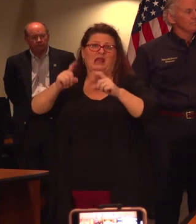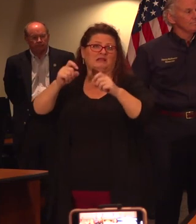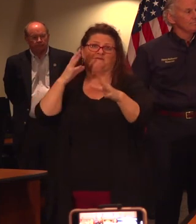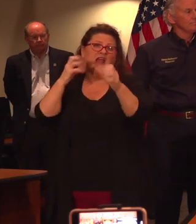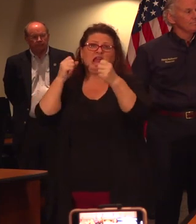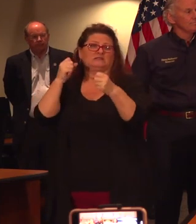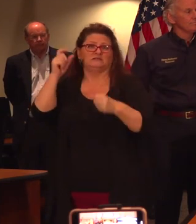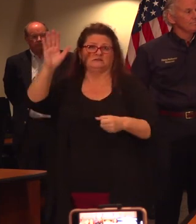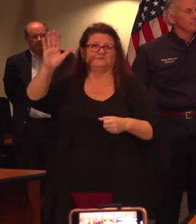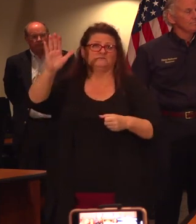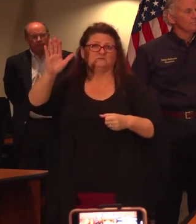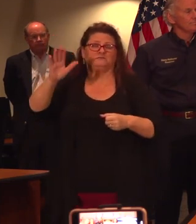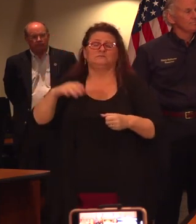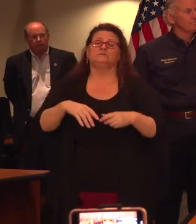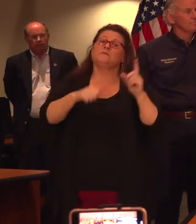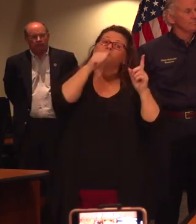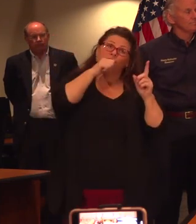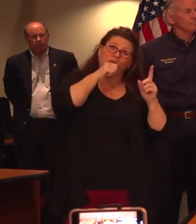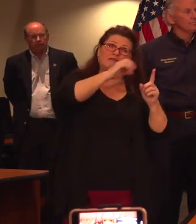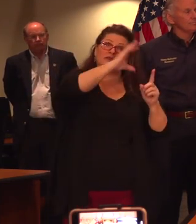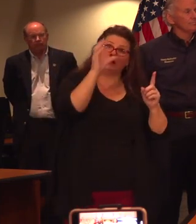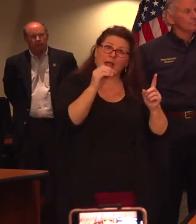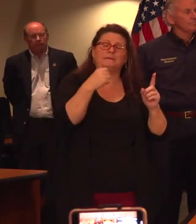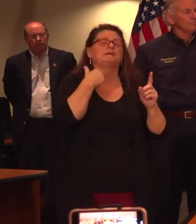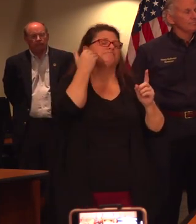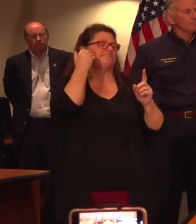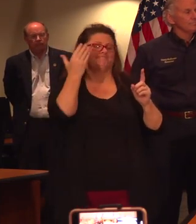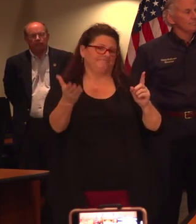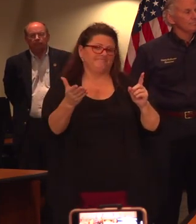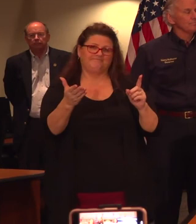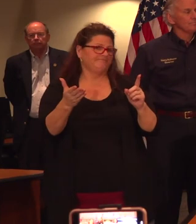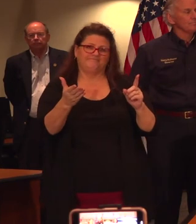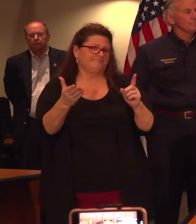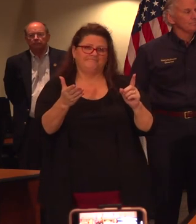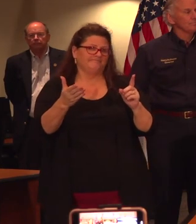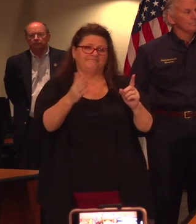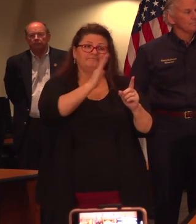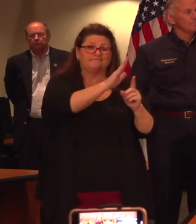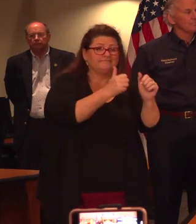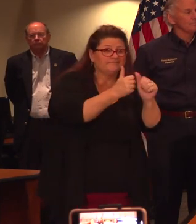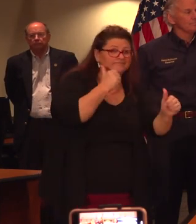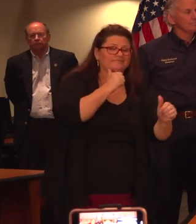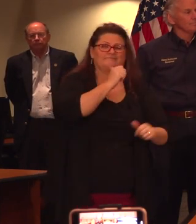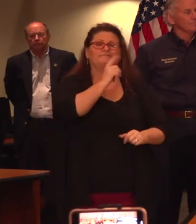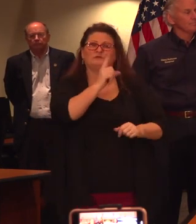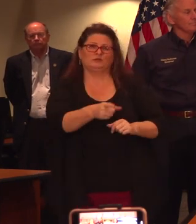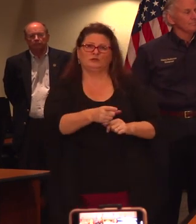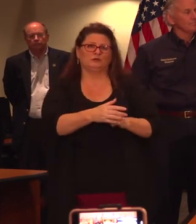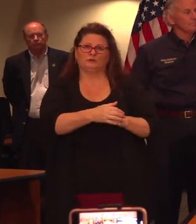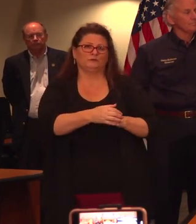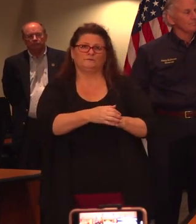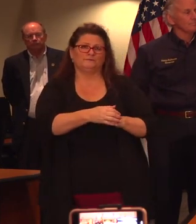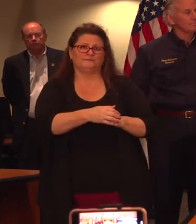performing. I'm not sure if some of our private labs are having a backlog. In fact, the bump